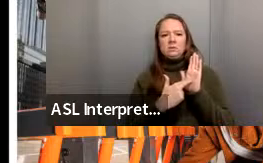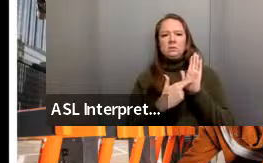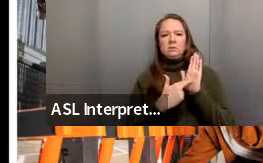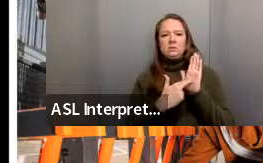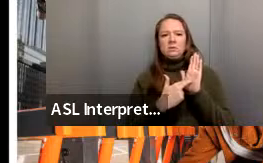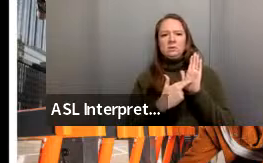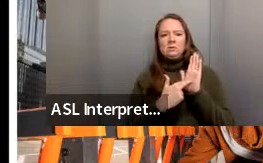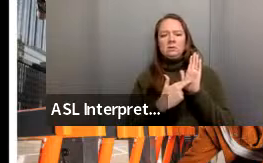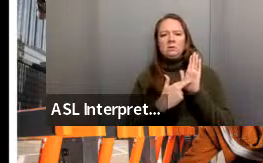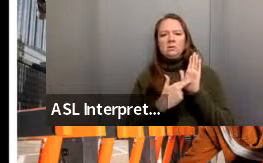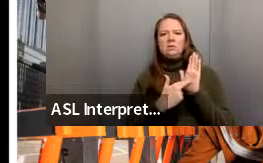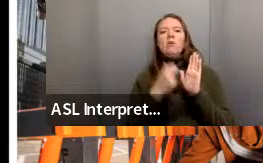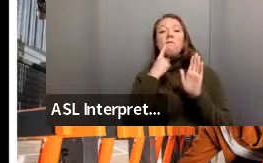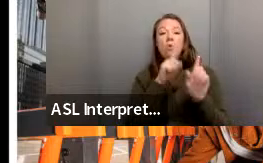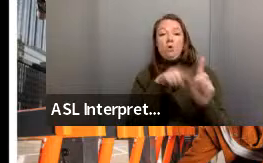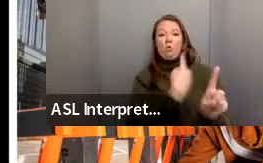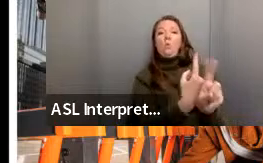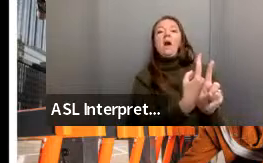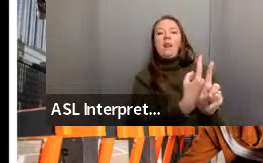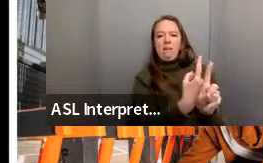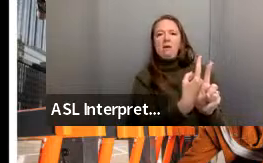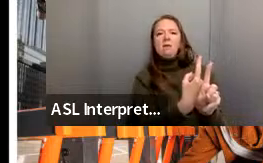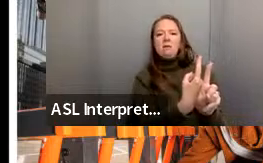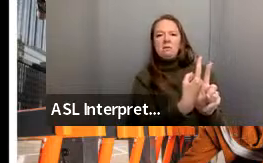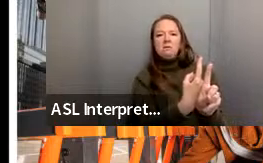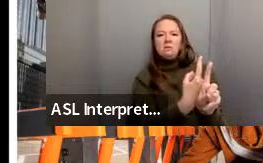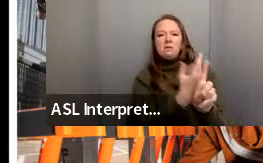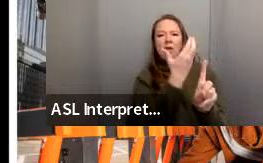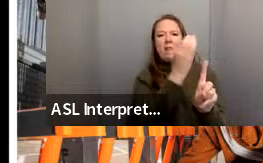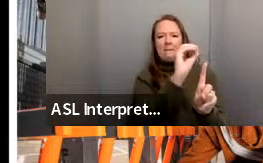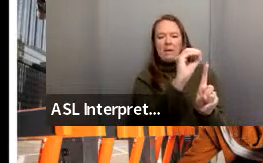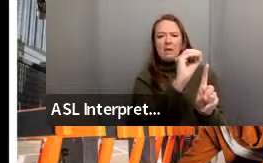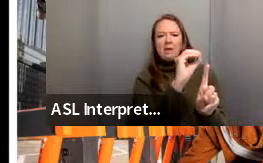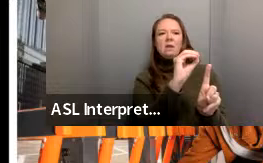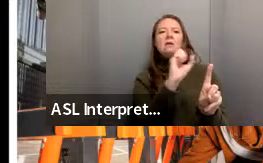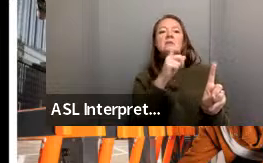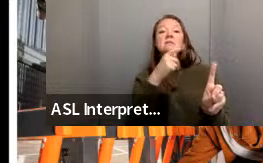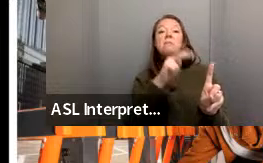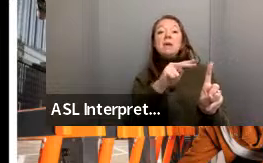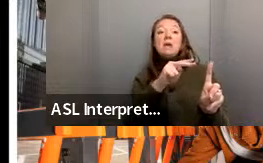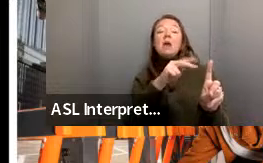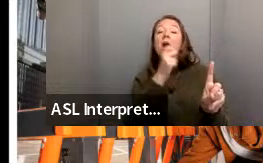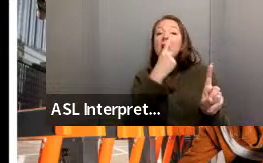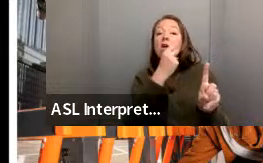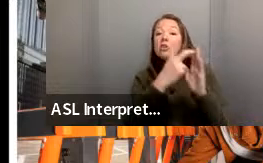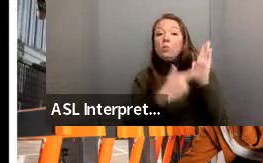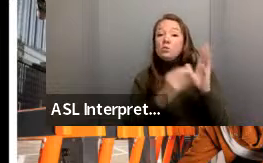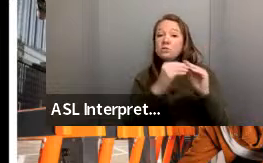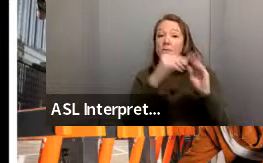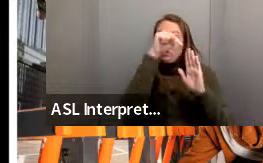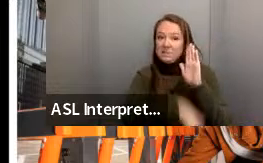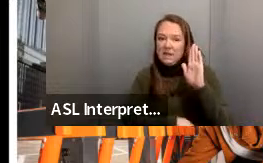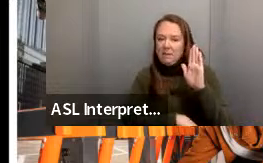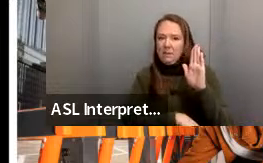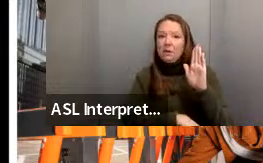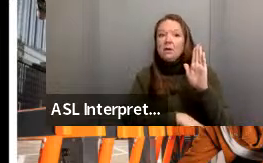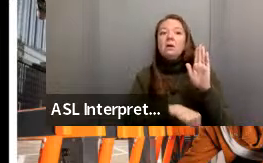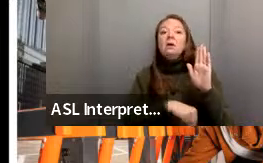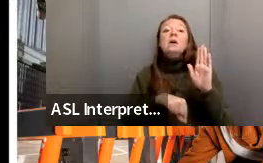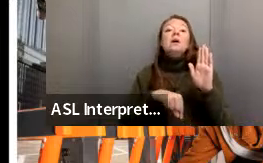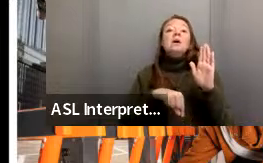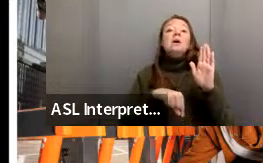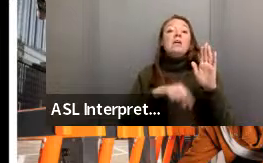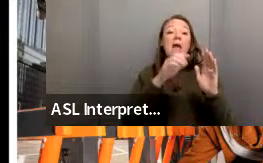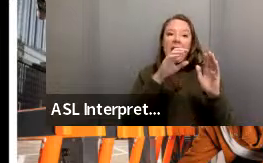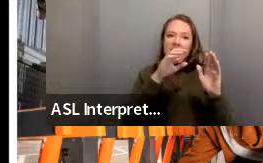their single provider spin that are more extensive and different from particularly the parking rules that other cities have set for